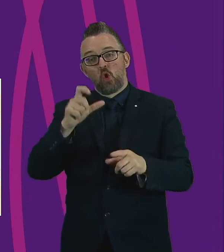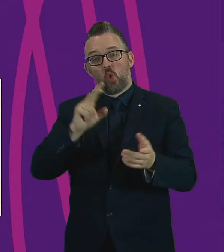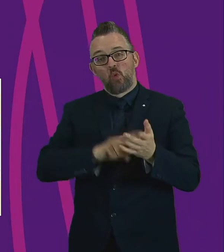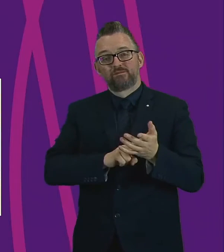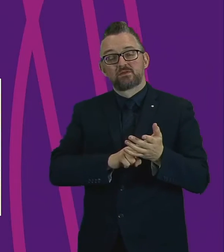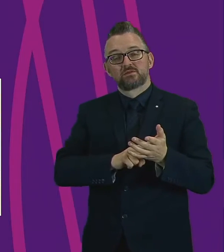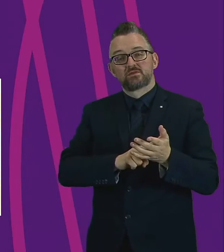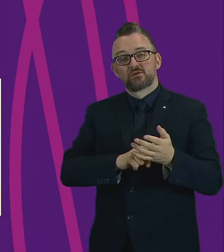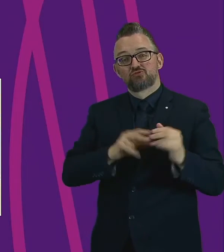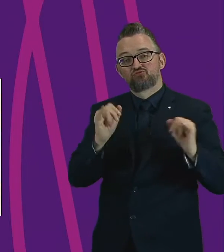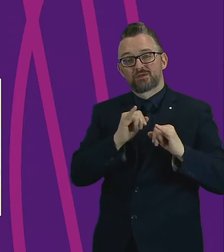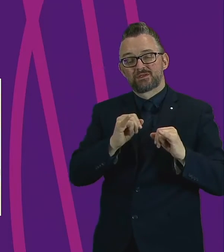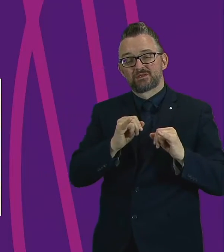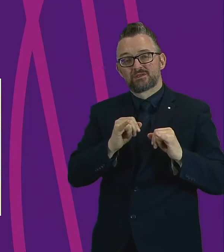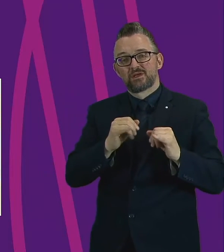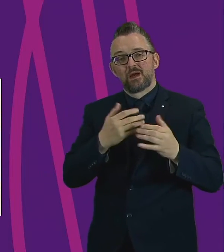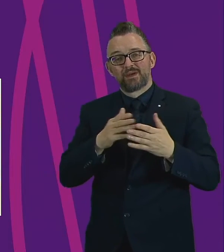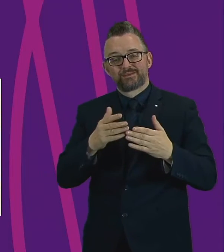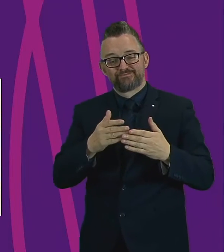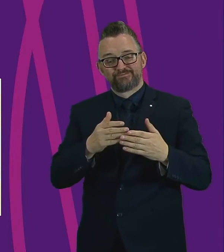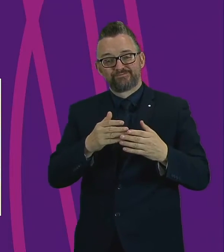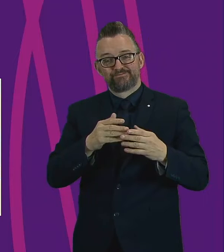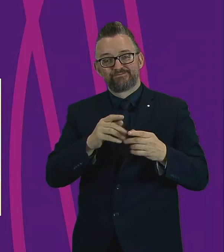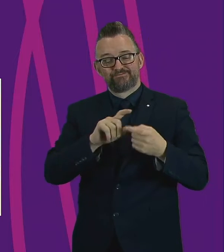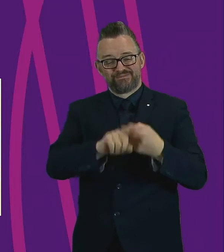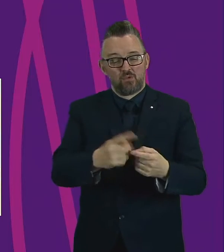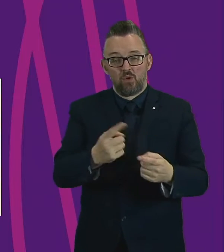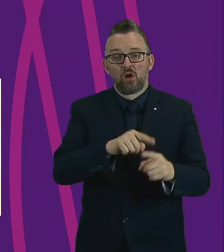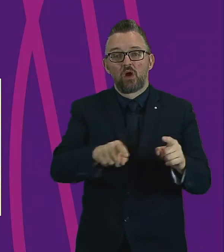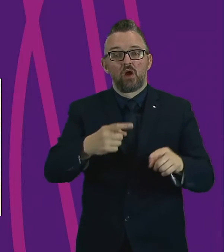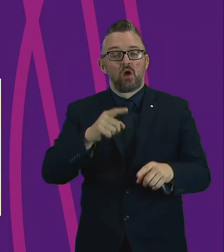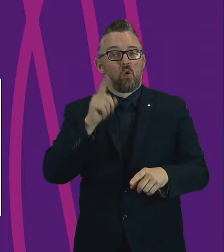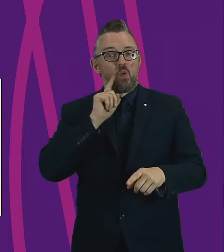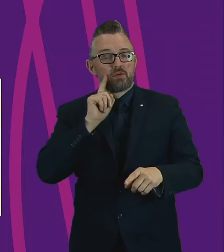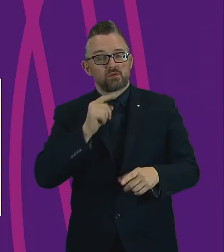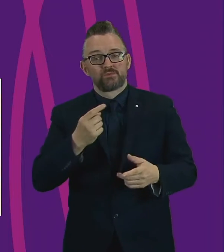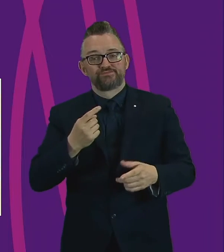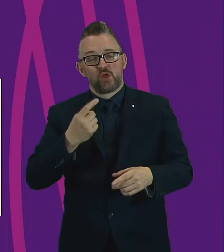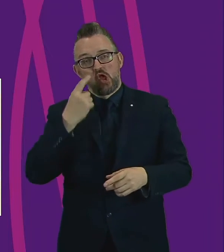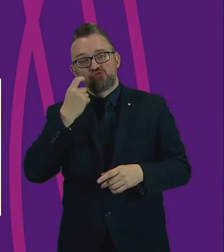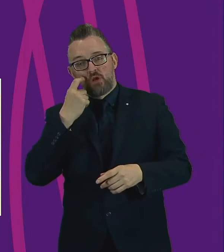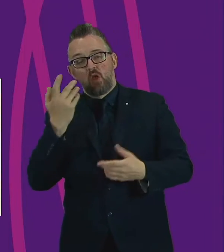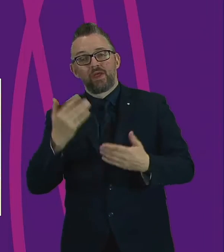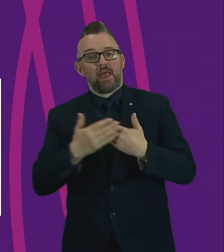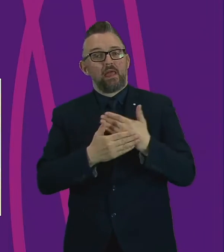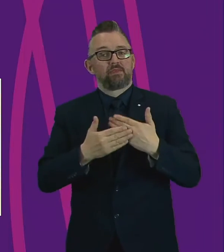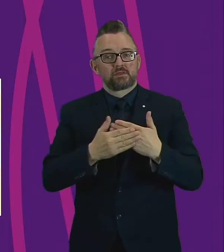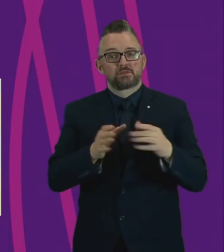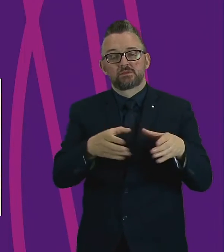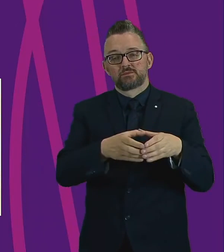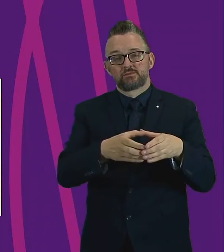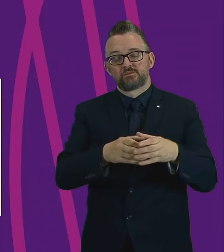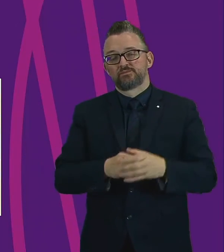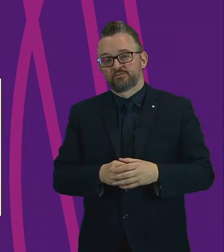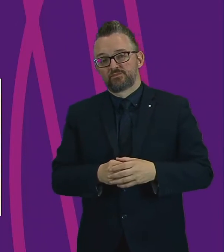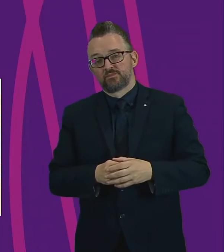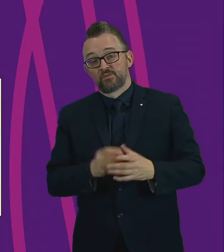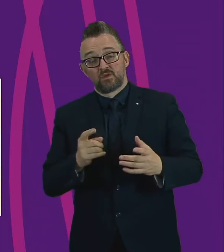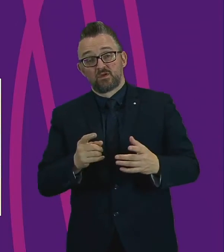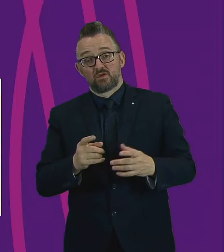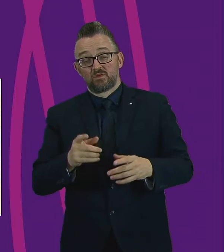fallen disproportionately on women, on younger people, and on the minority ethnic population. Now, this sadly should